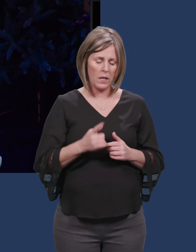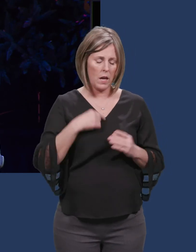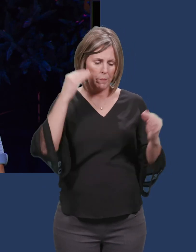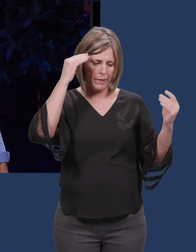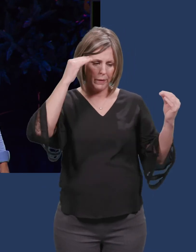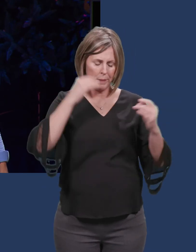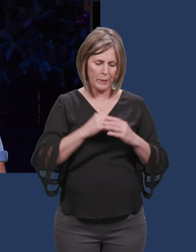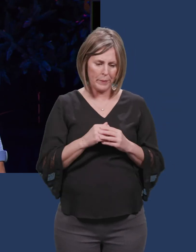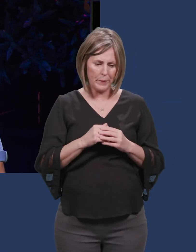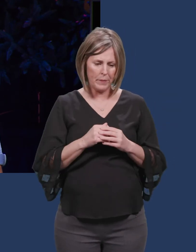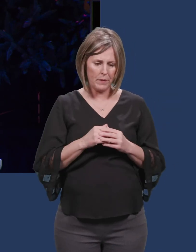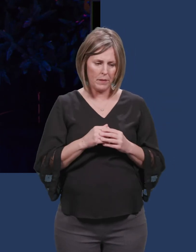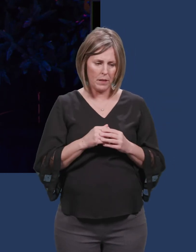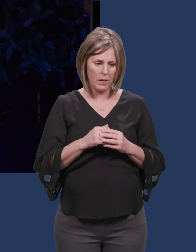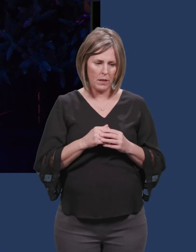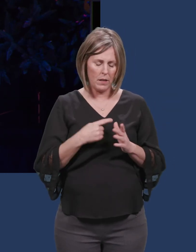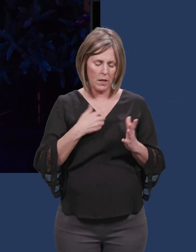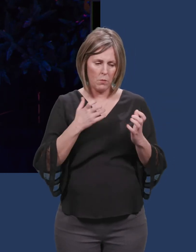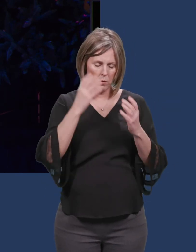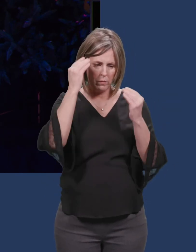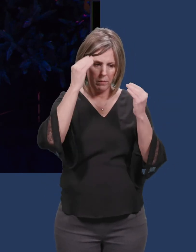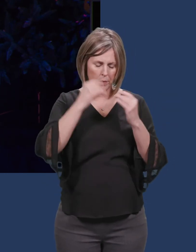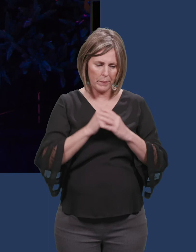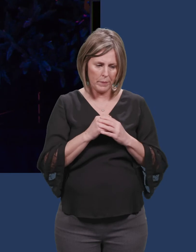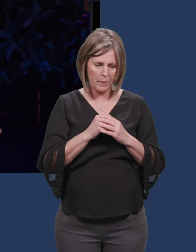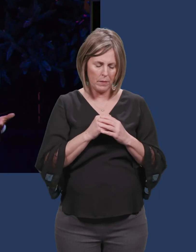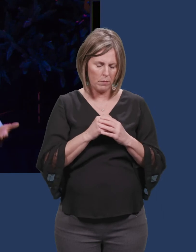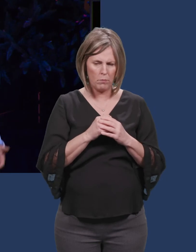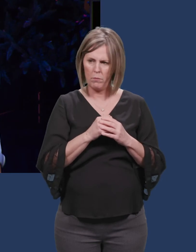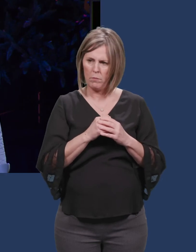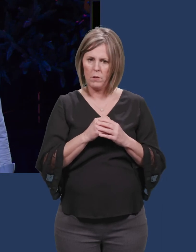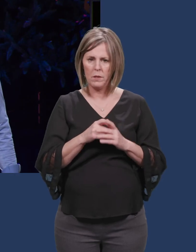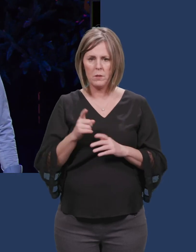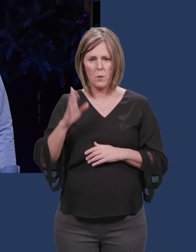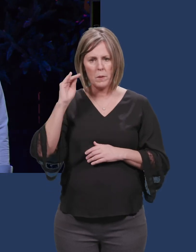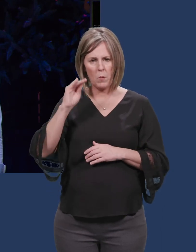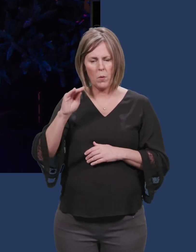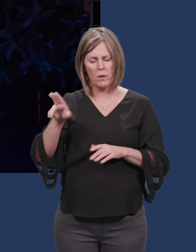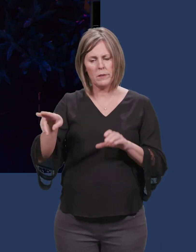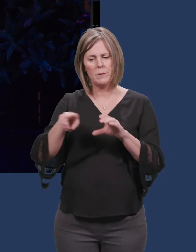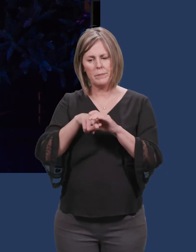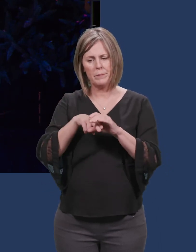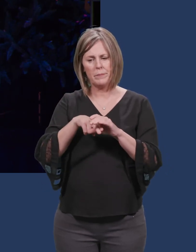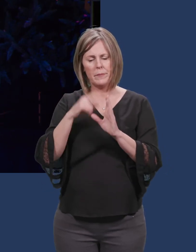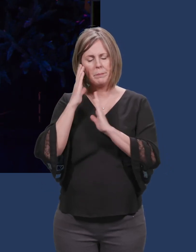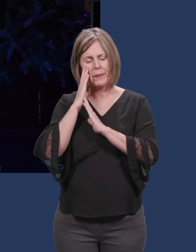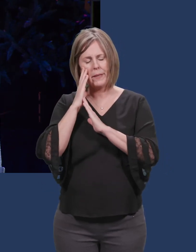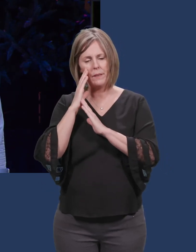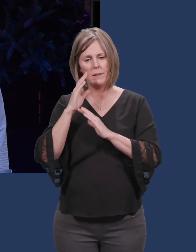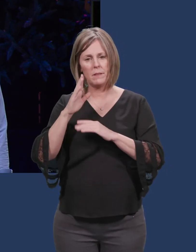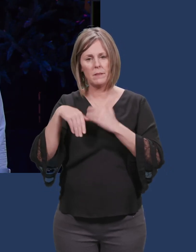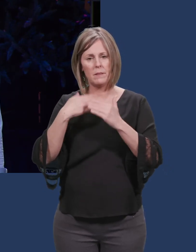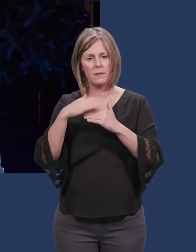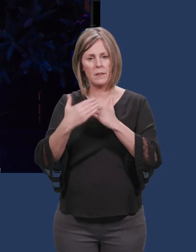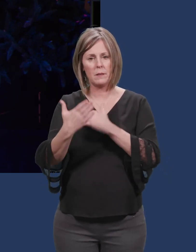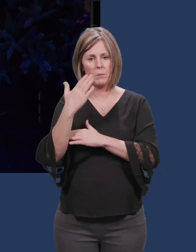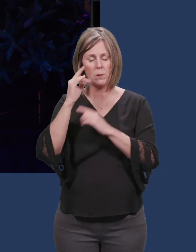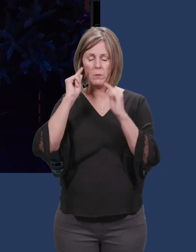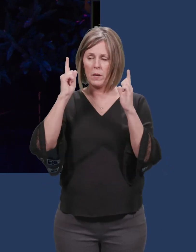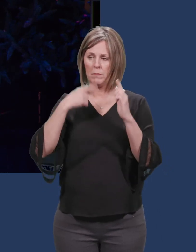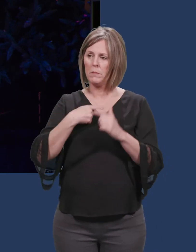think about it. I want to think about it. So he goes to bed that night, and he wakes up this next morning, and he goes,